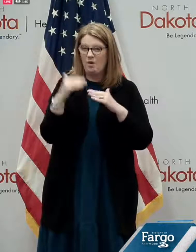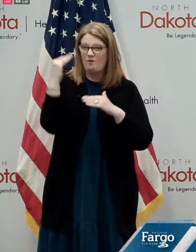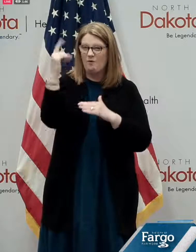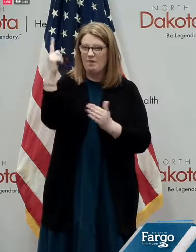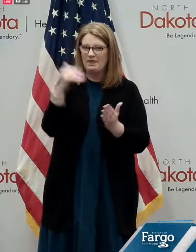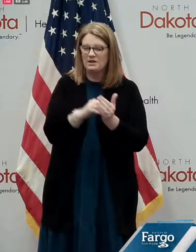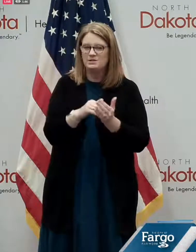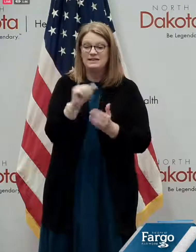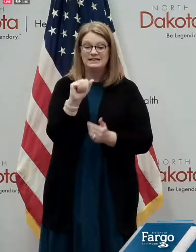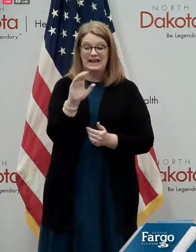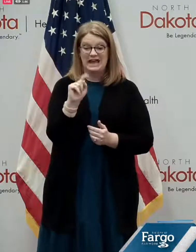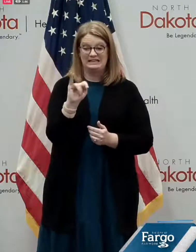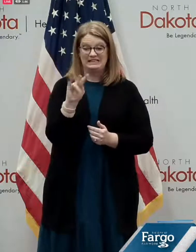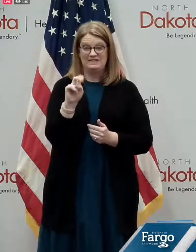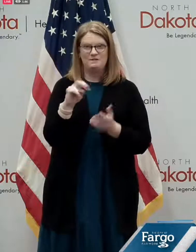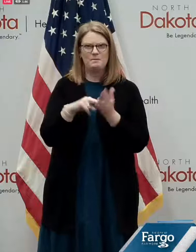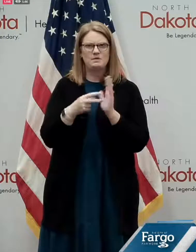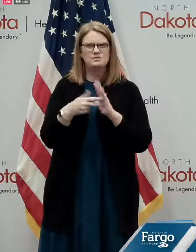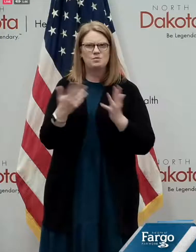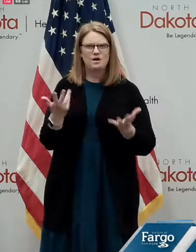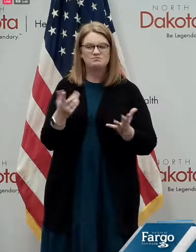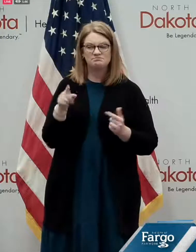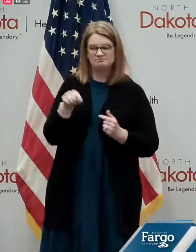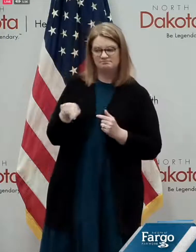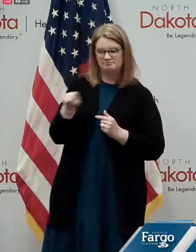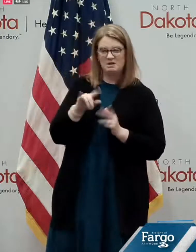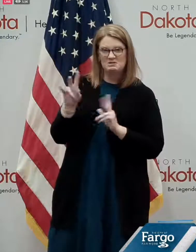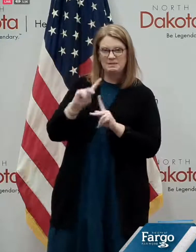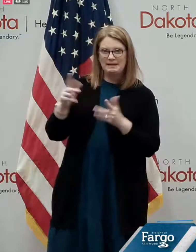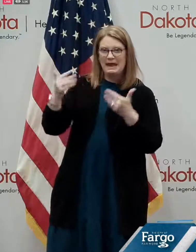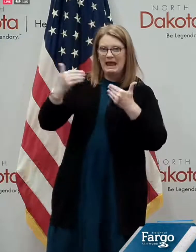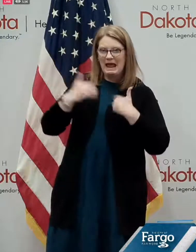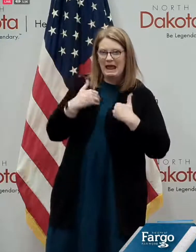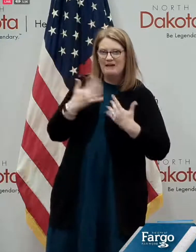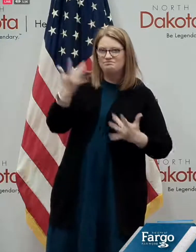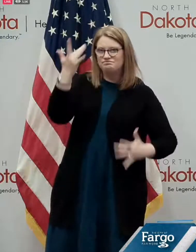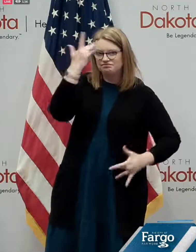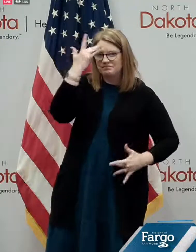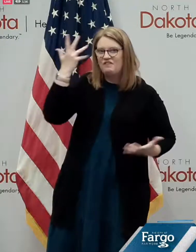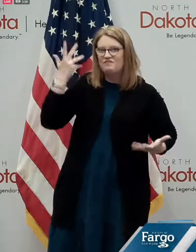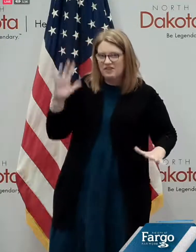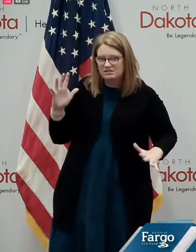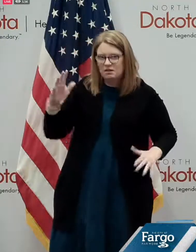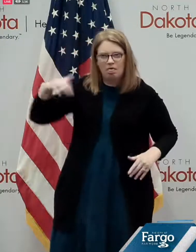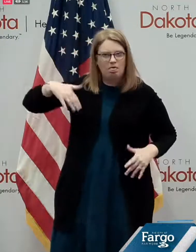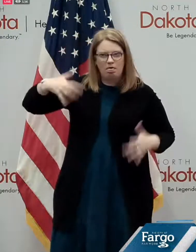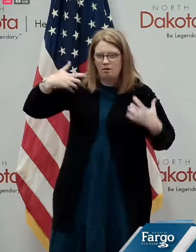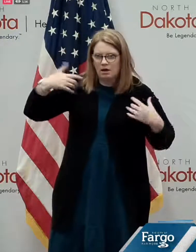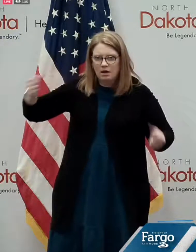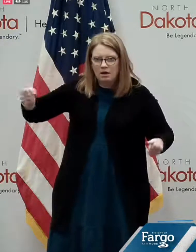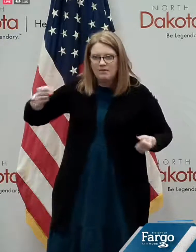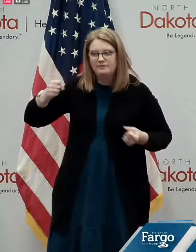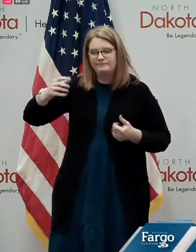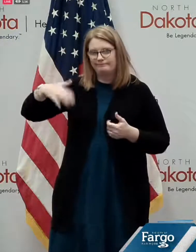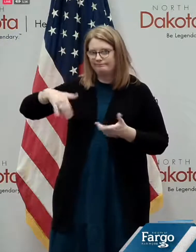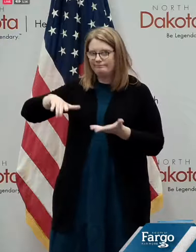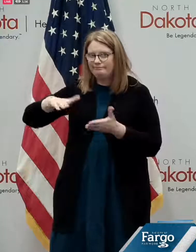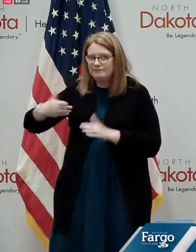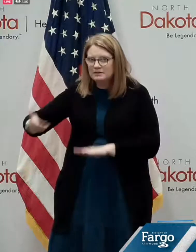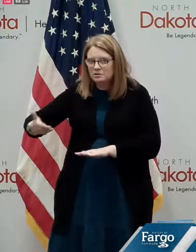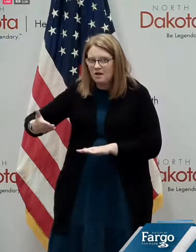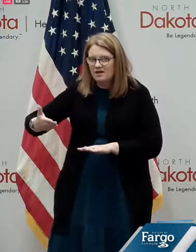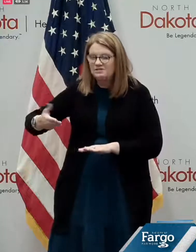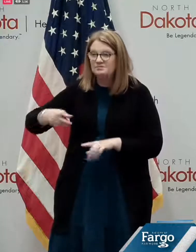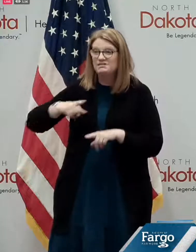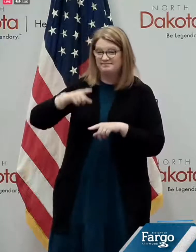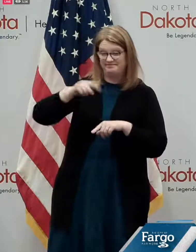is those that actively have the virus but have not yet recovered or passed away. And